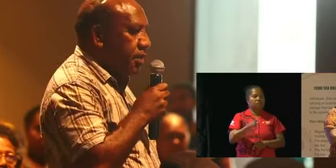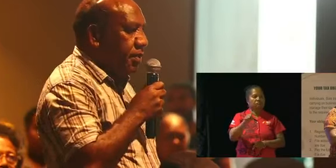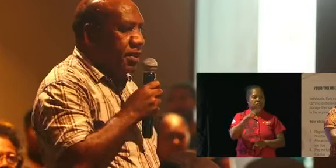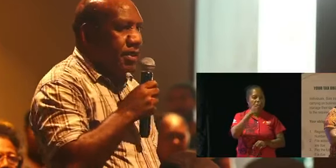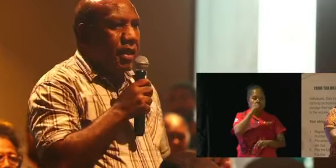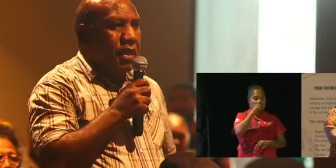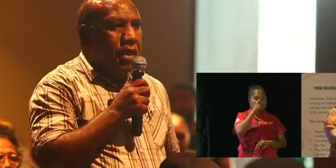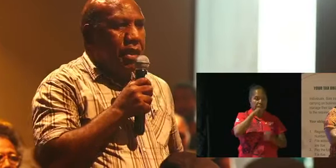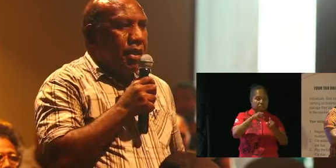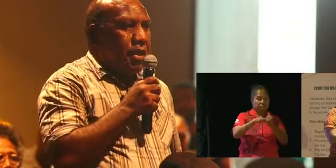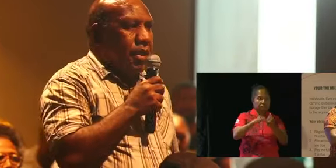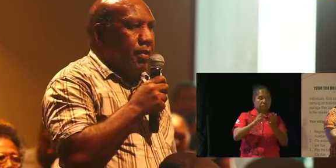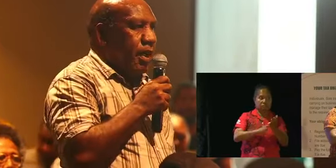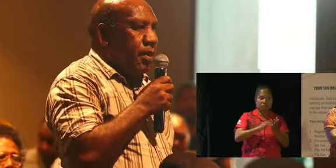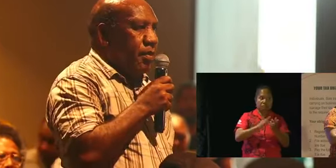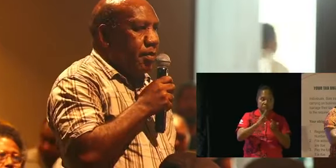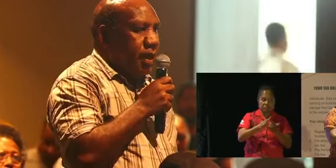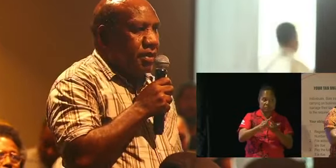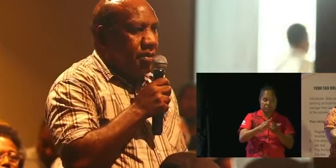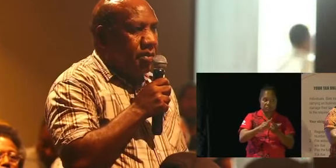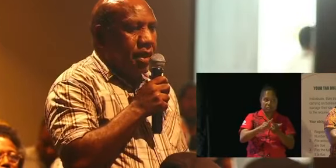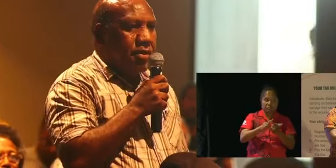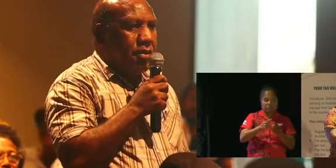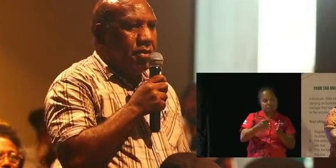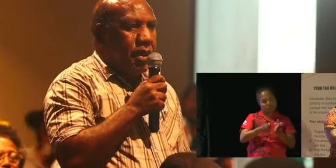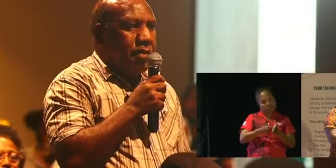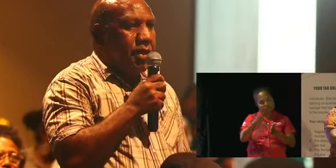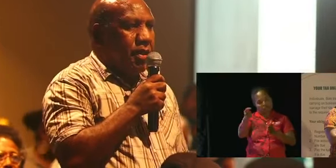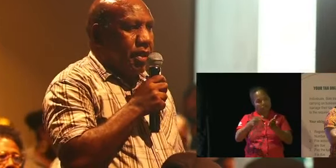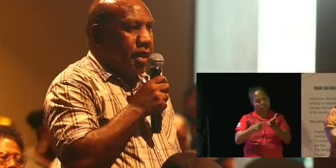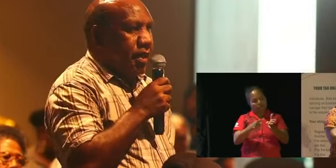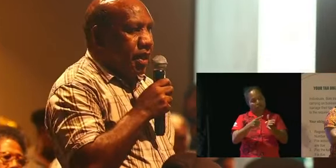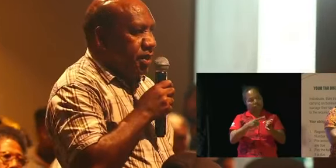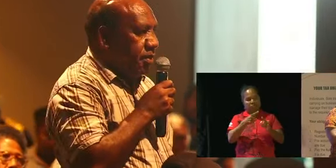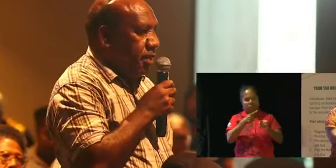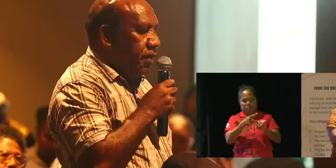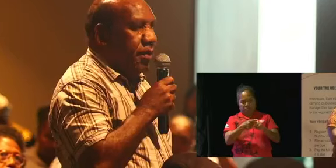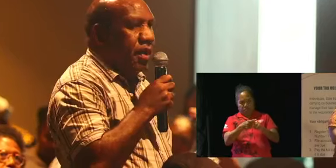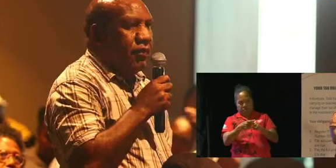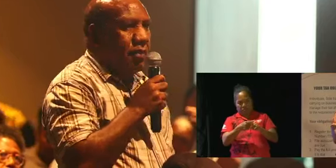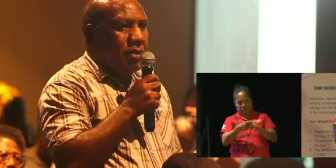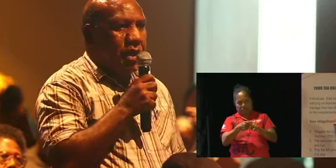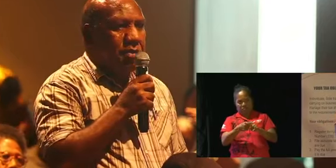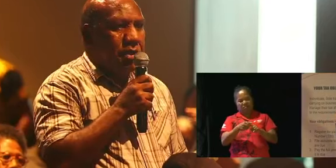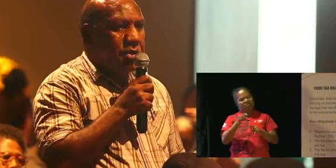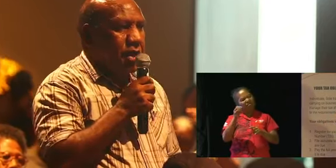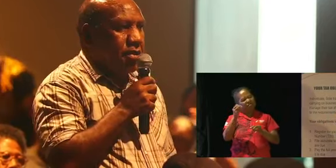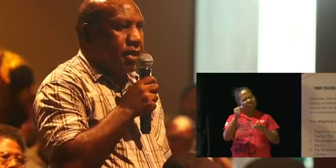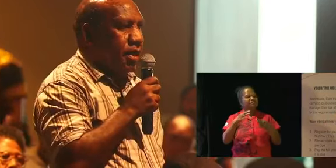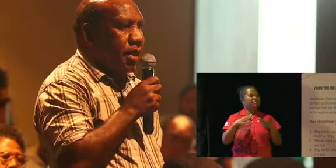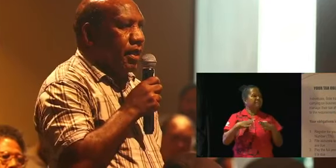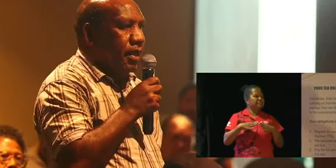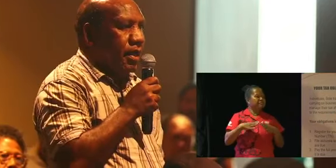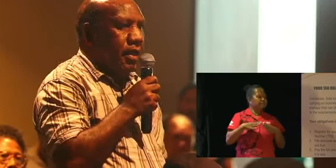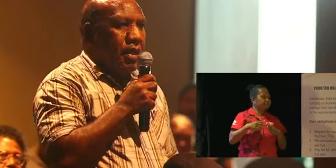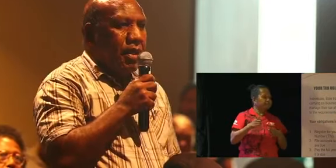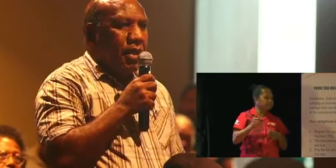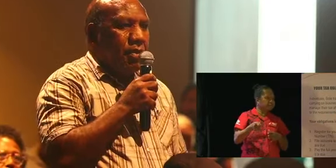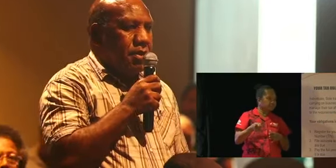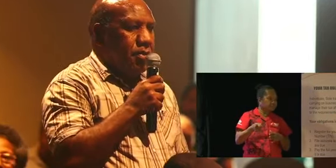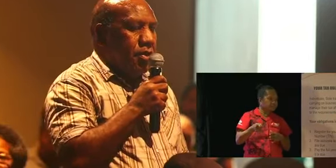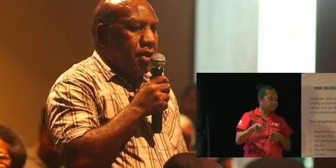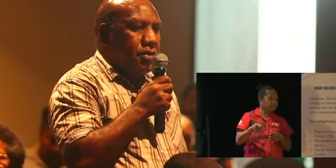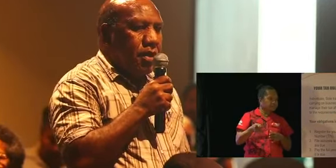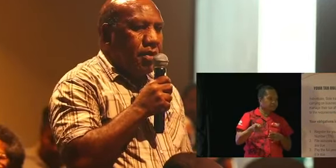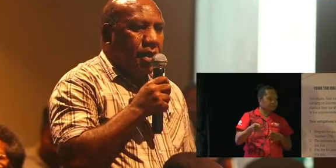are SMEs. They may pay some tax, or can be exempted from any form of tax, because I don't think their